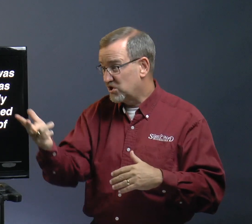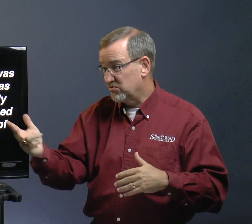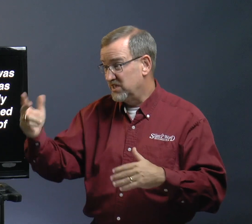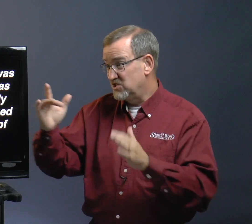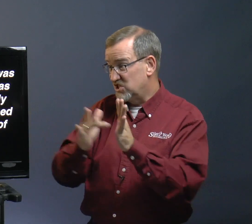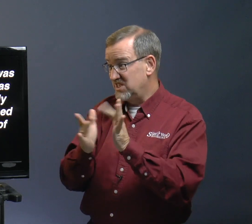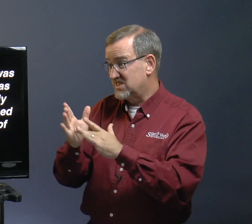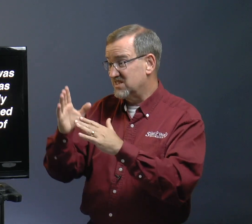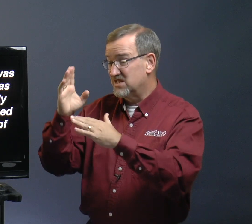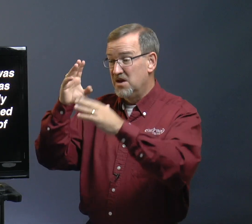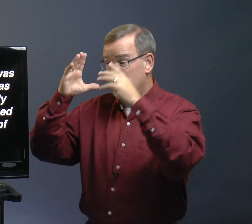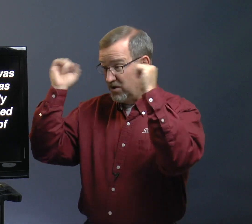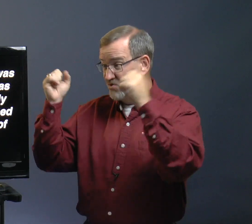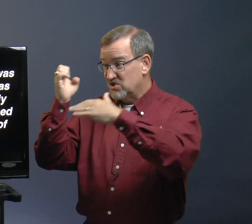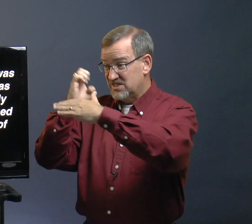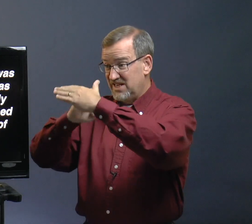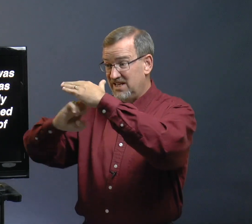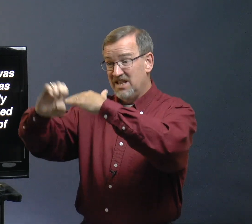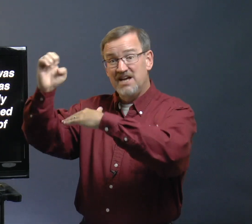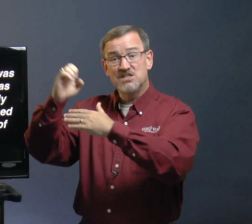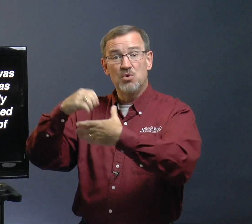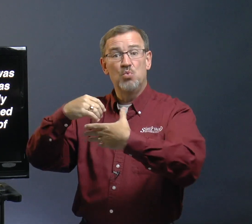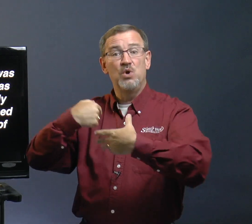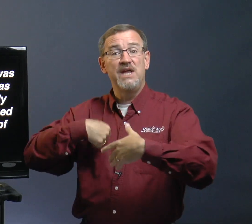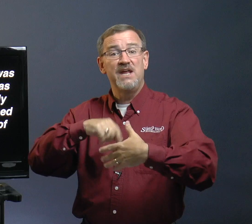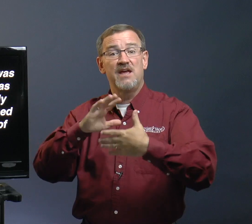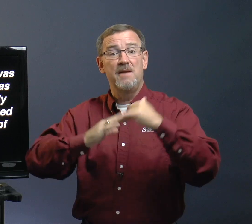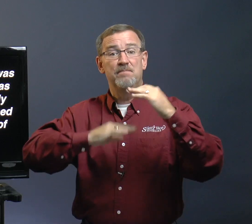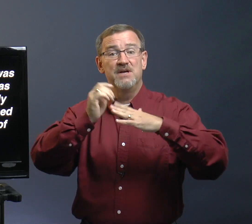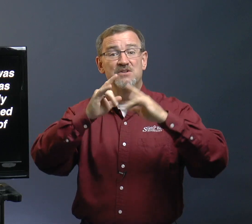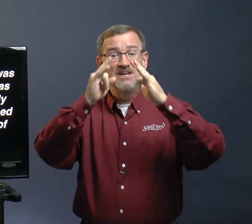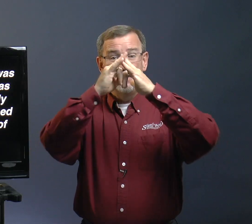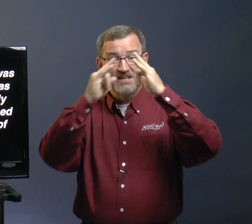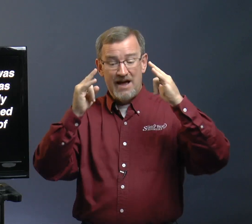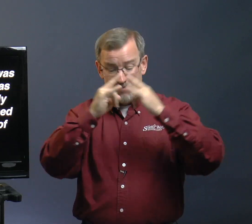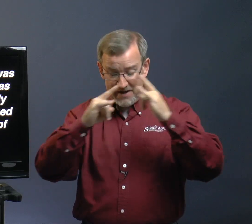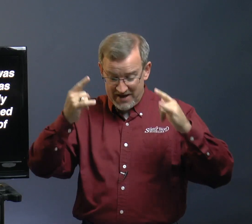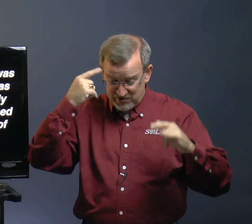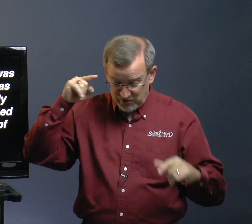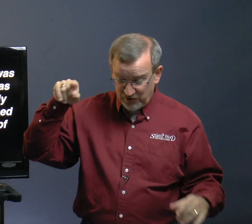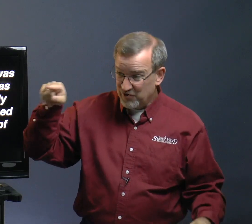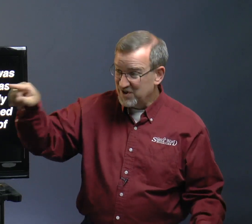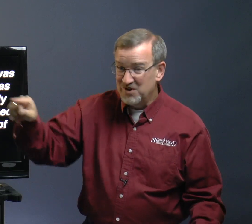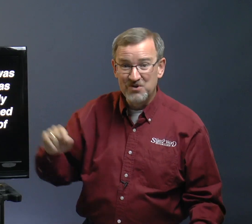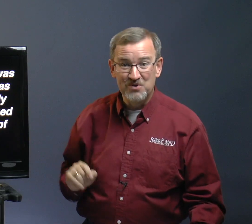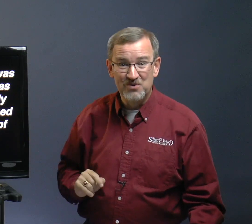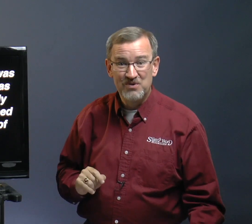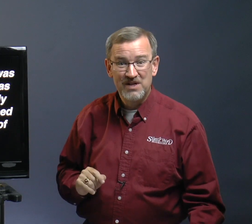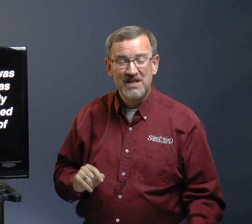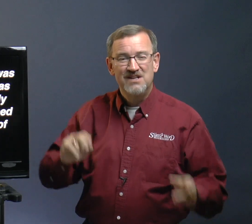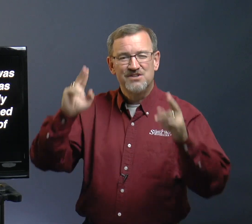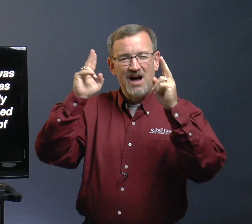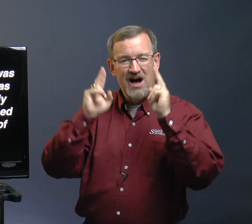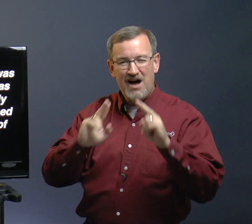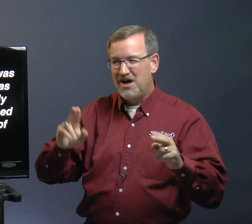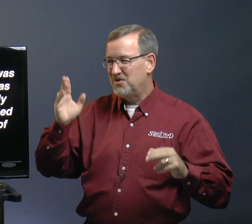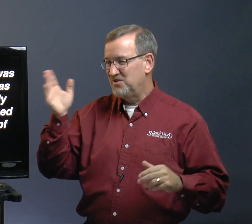three, Jesus, Moses, and Elijah. We can build tabernacles for you to honor